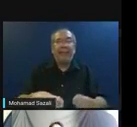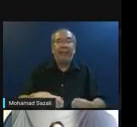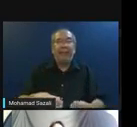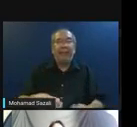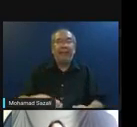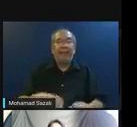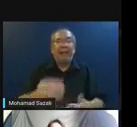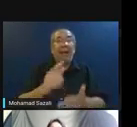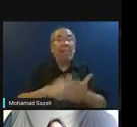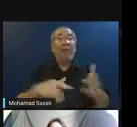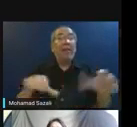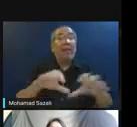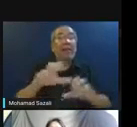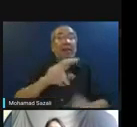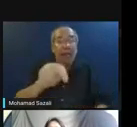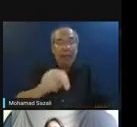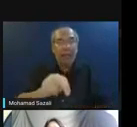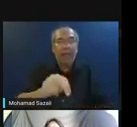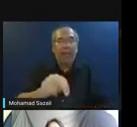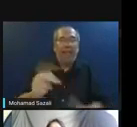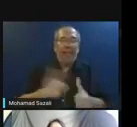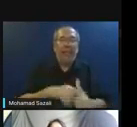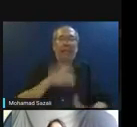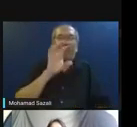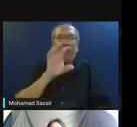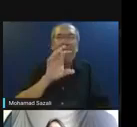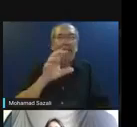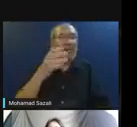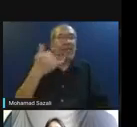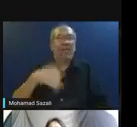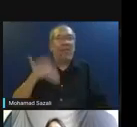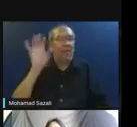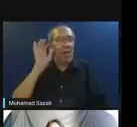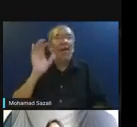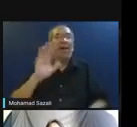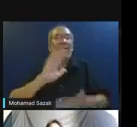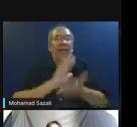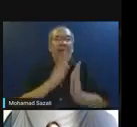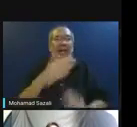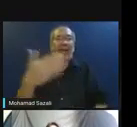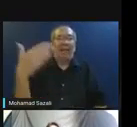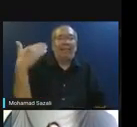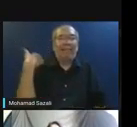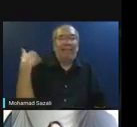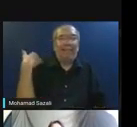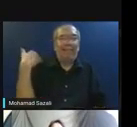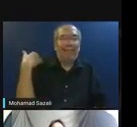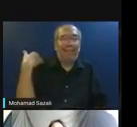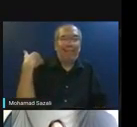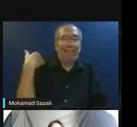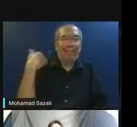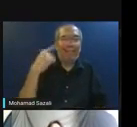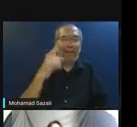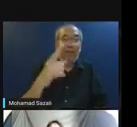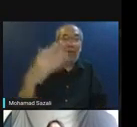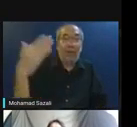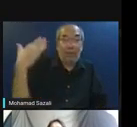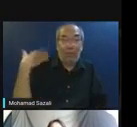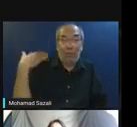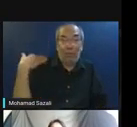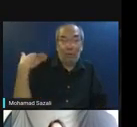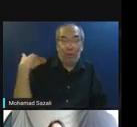like, normally you just go out and catch up with the person and say like, take kunci. It's like, huh? It's like, oh, okay,